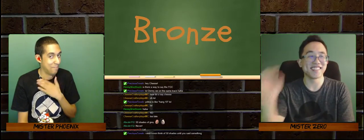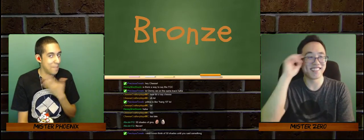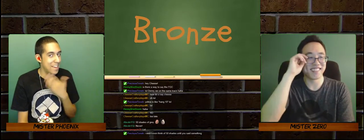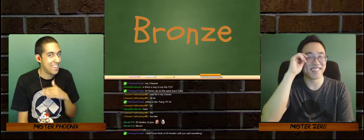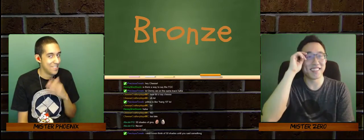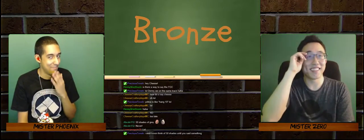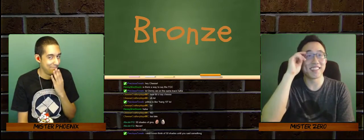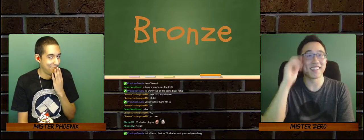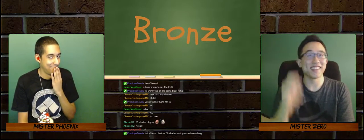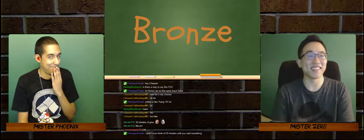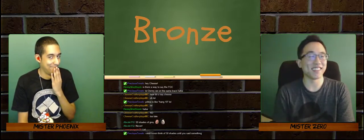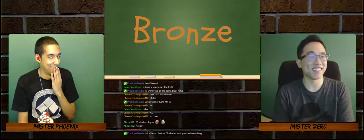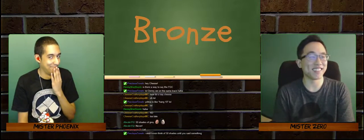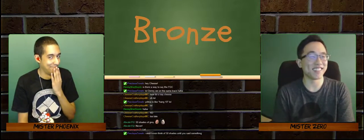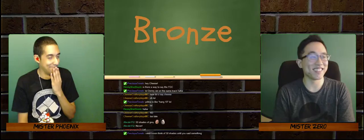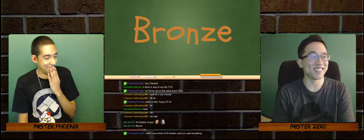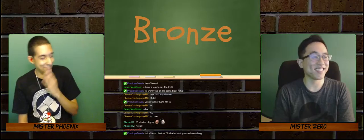My bad.